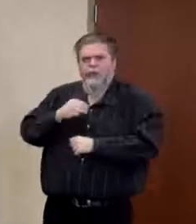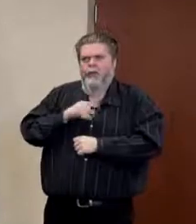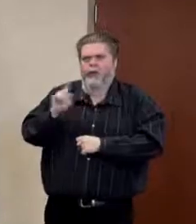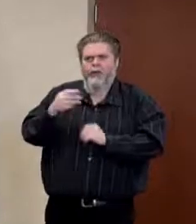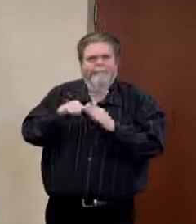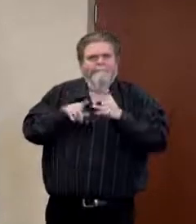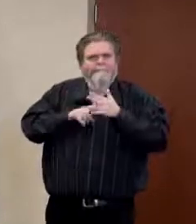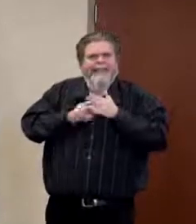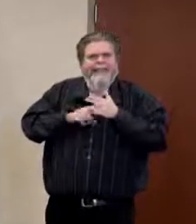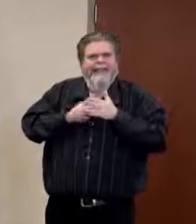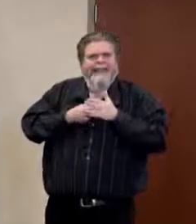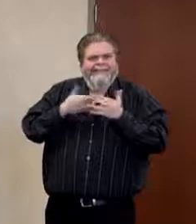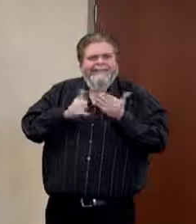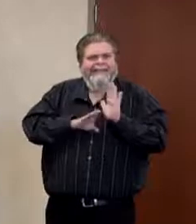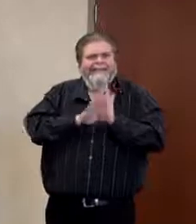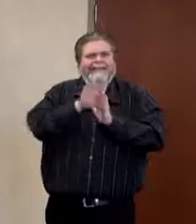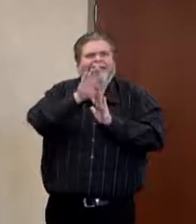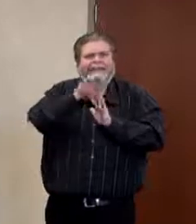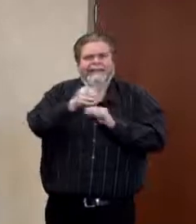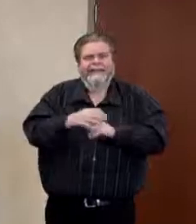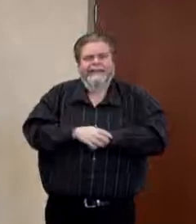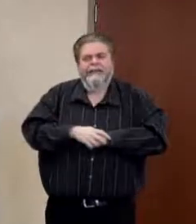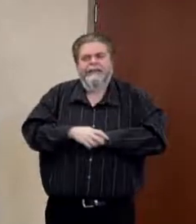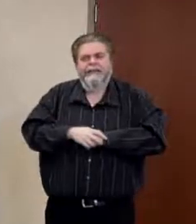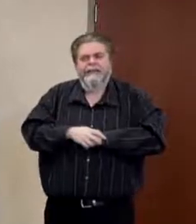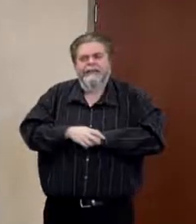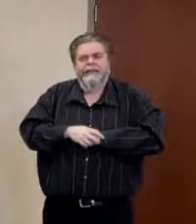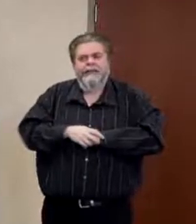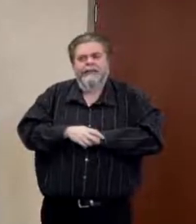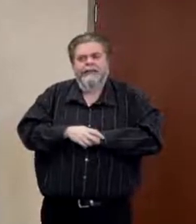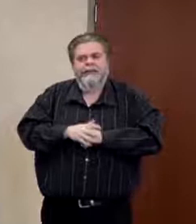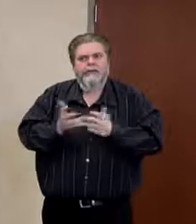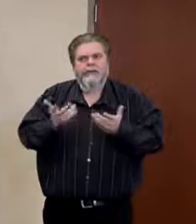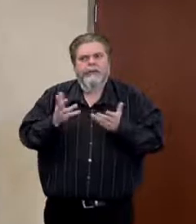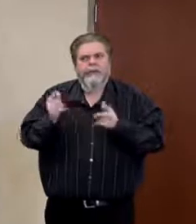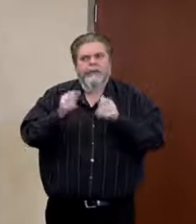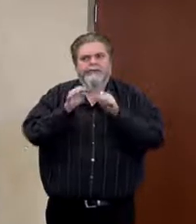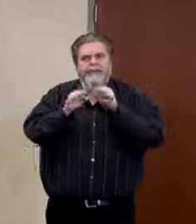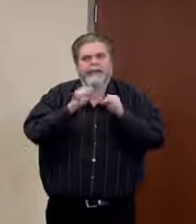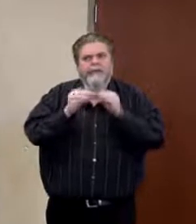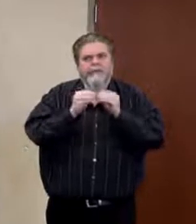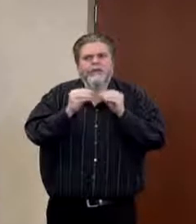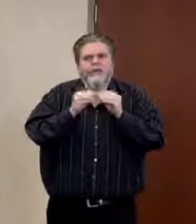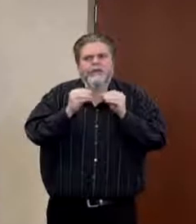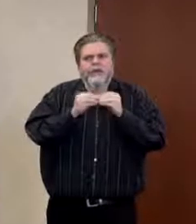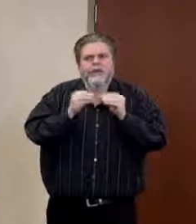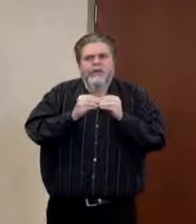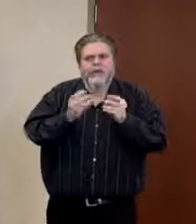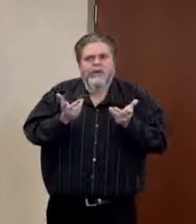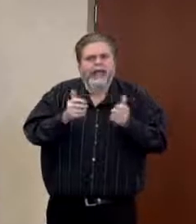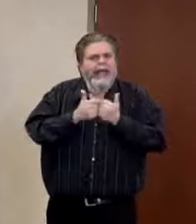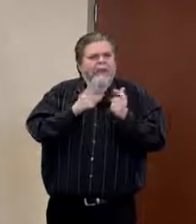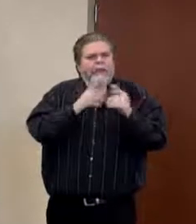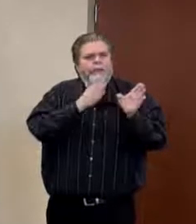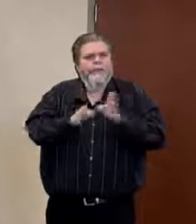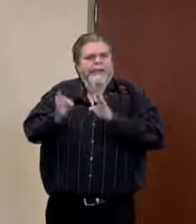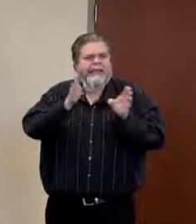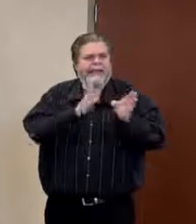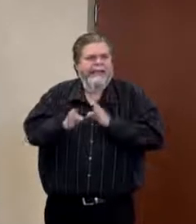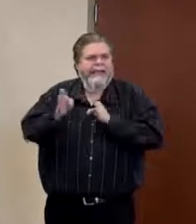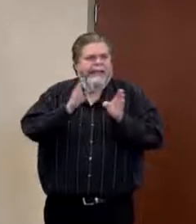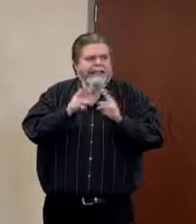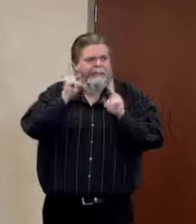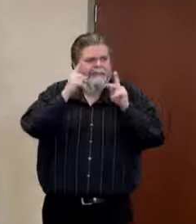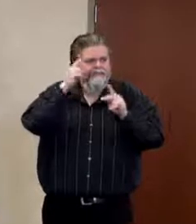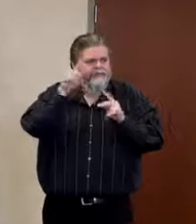in the beginning of this with the previous chart, just kind of elaborate on that, and if you can prepare people for